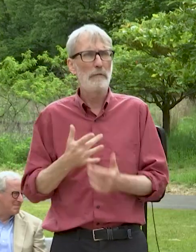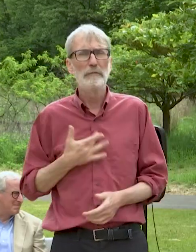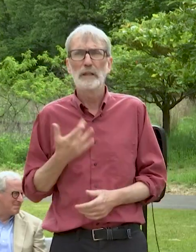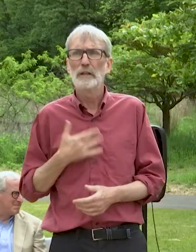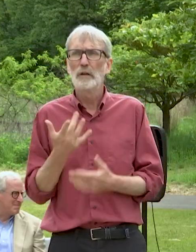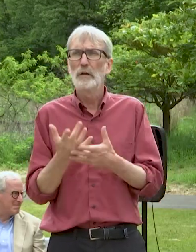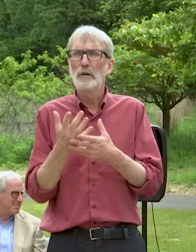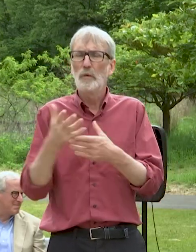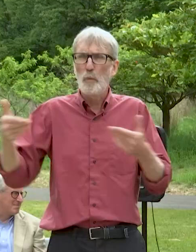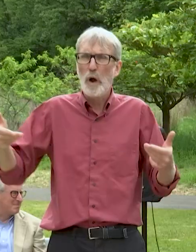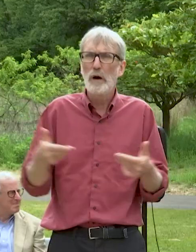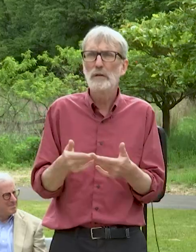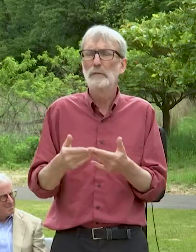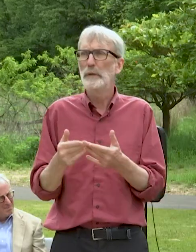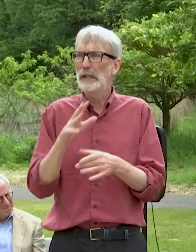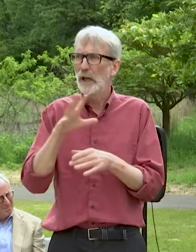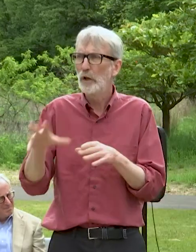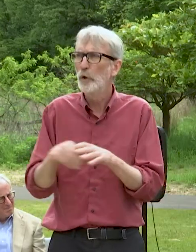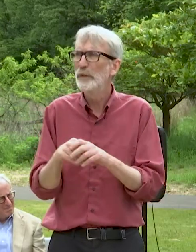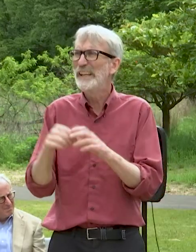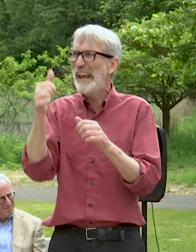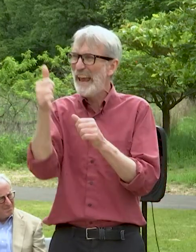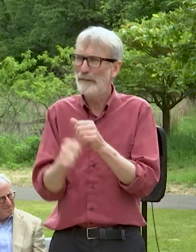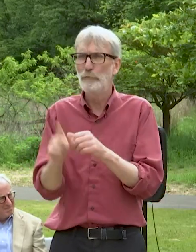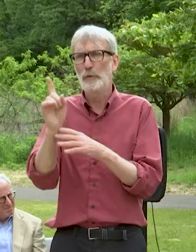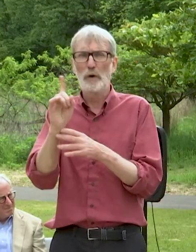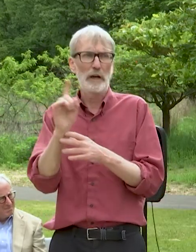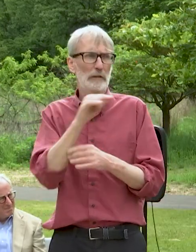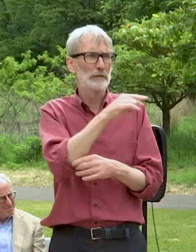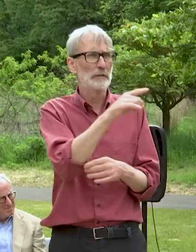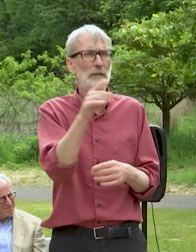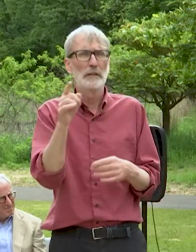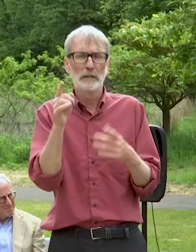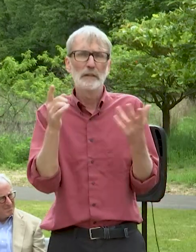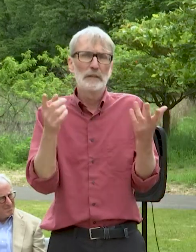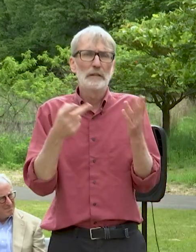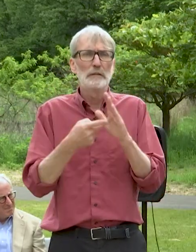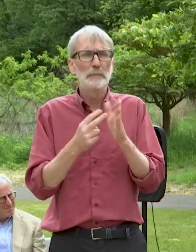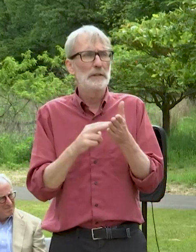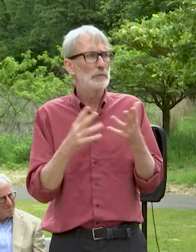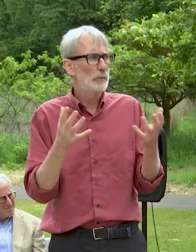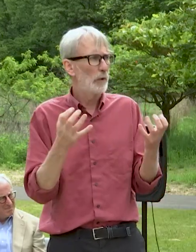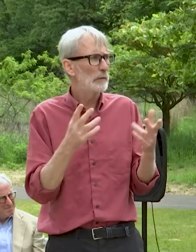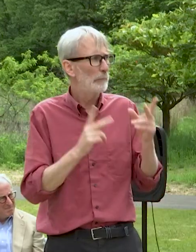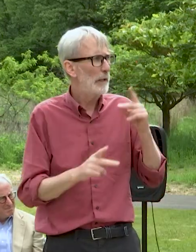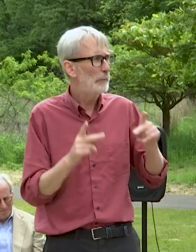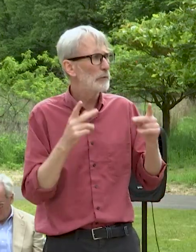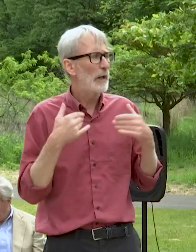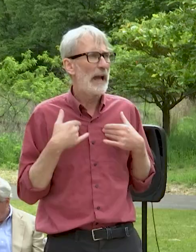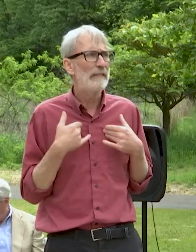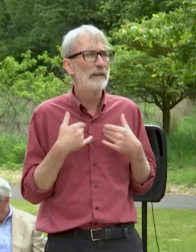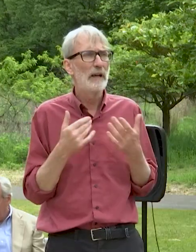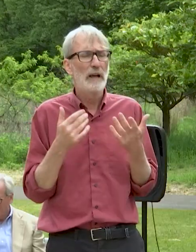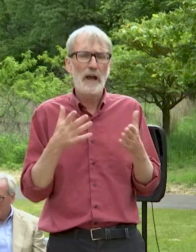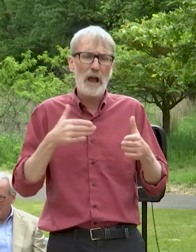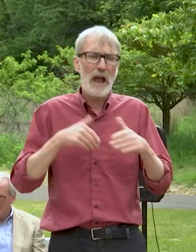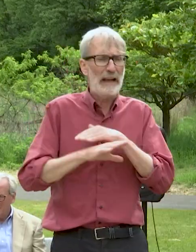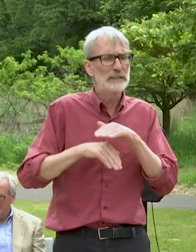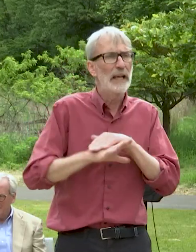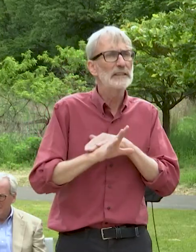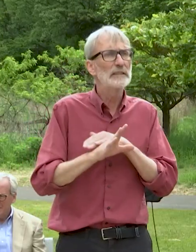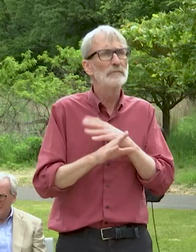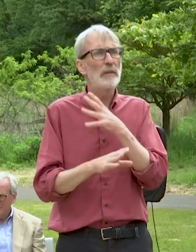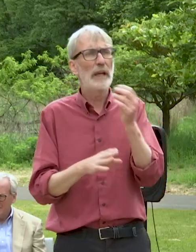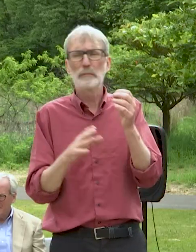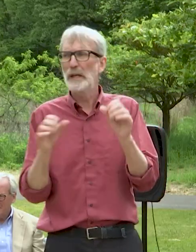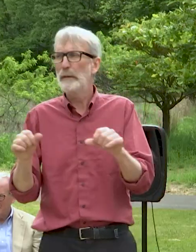they are included in all of our places and spaces, which means that we want people to have access and we want them to be